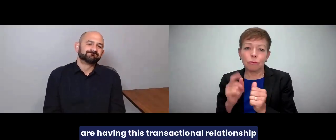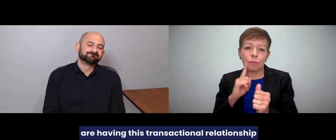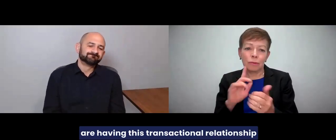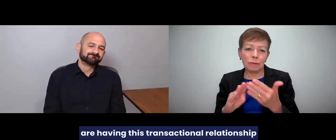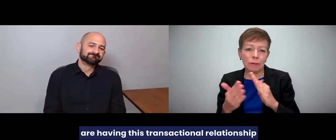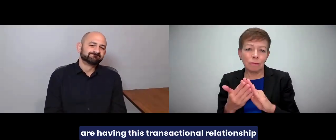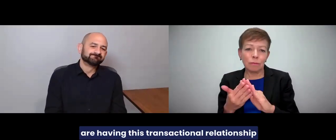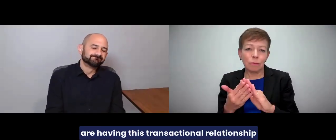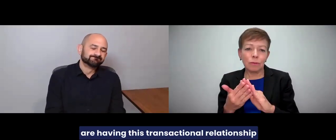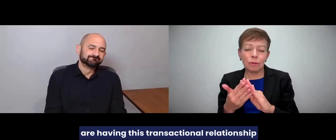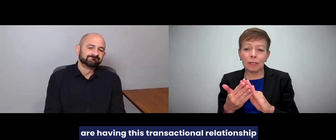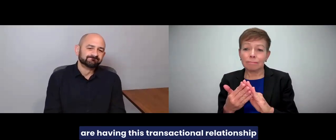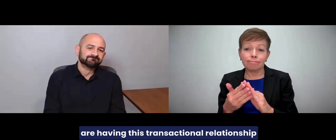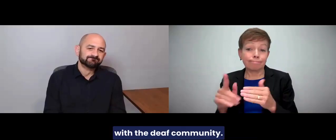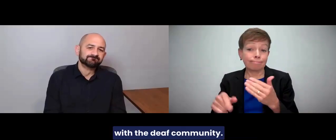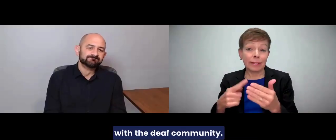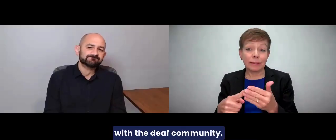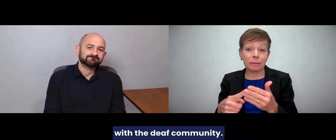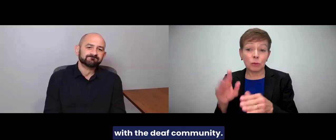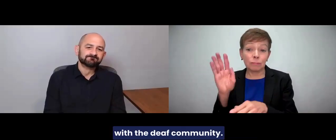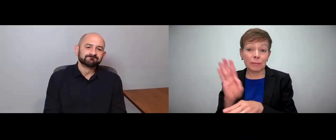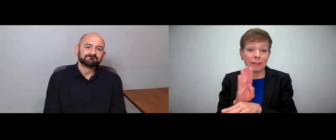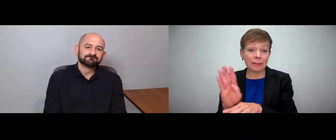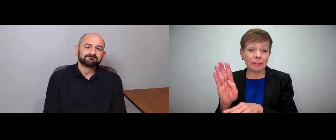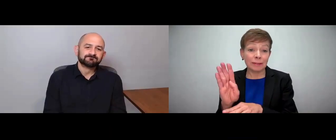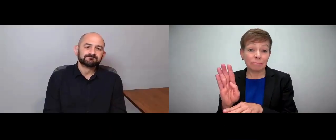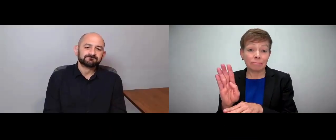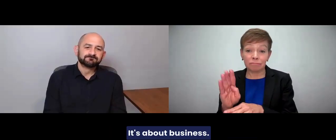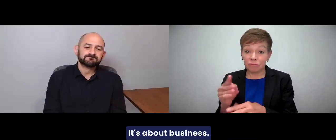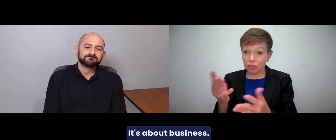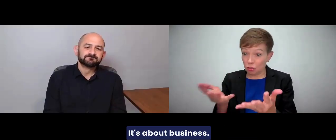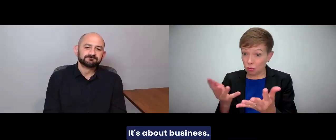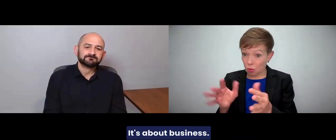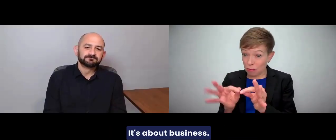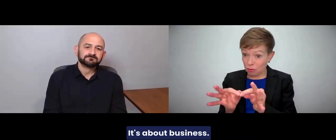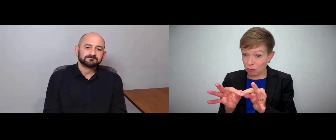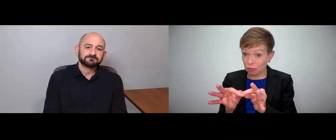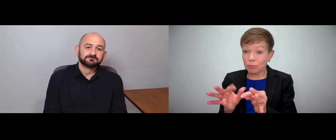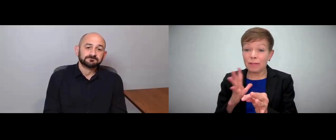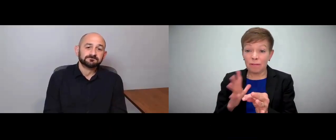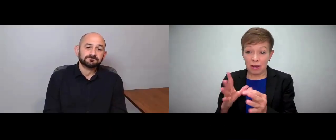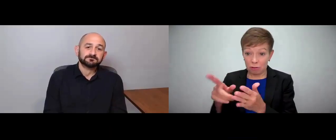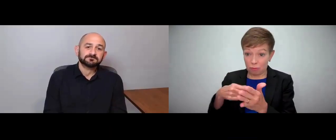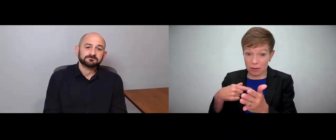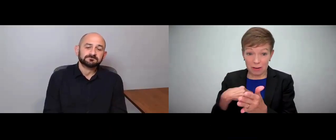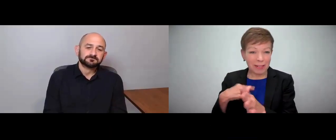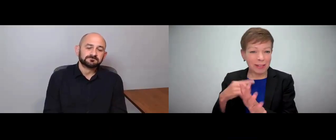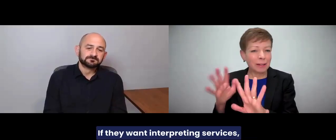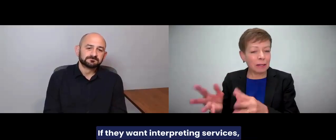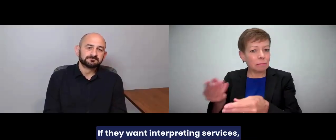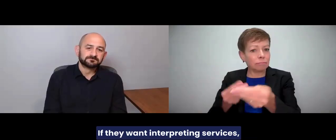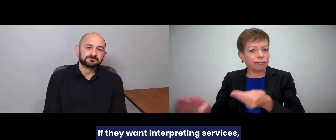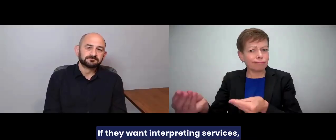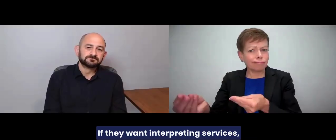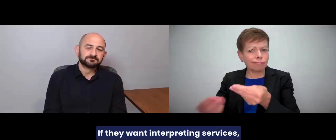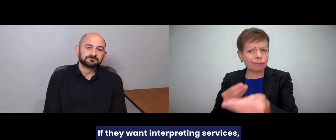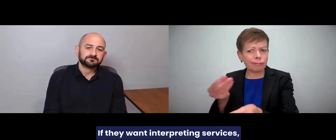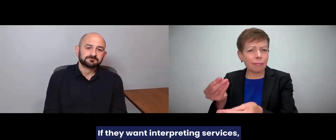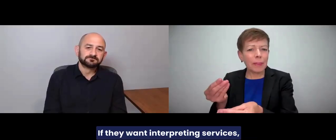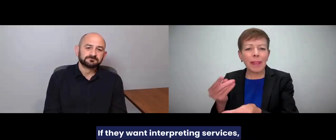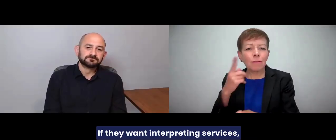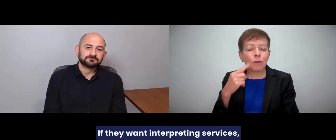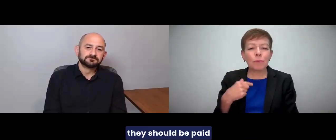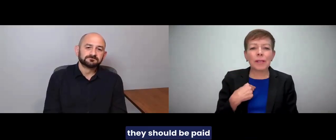having this transactional relationship with the deaf community. It's about business. If they want